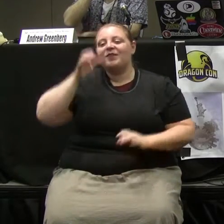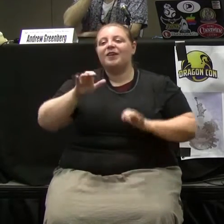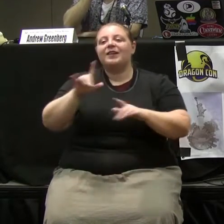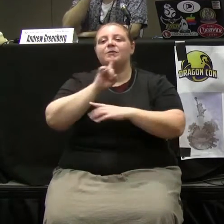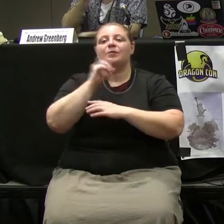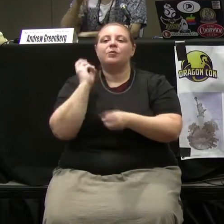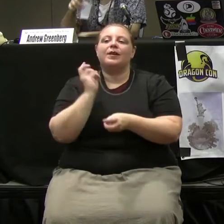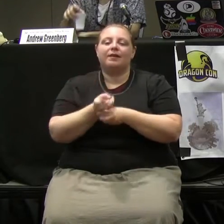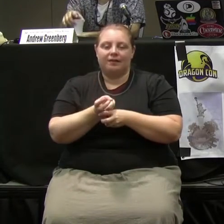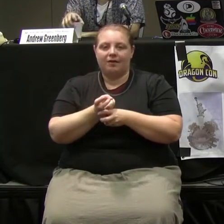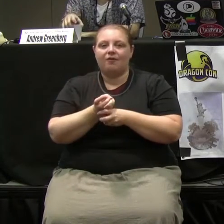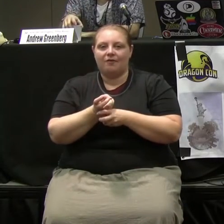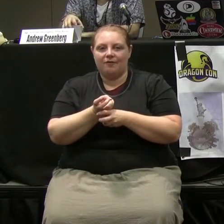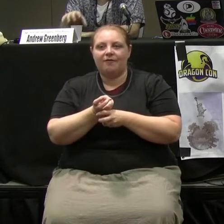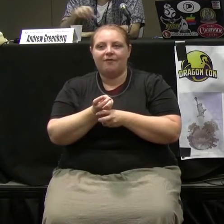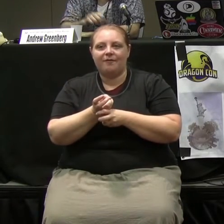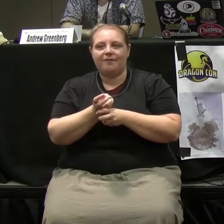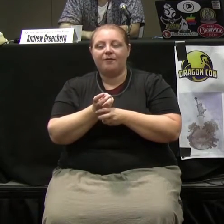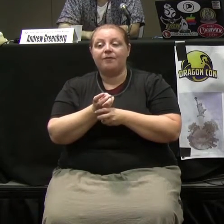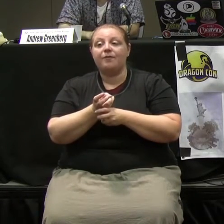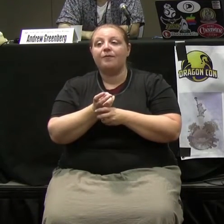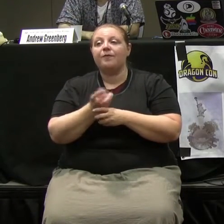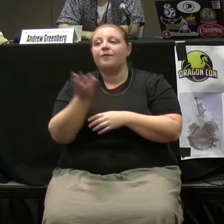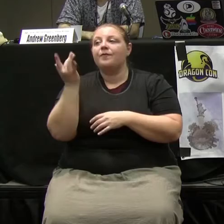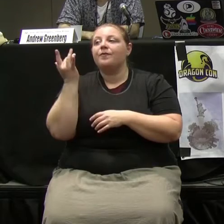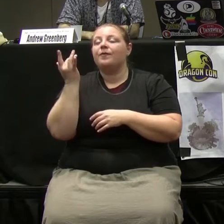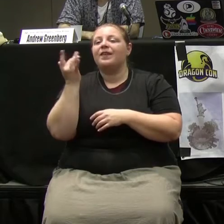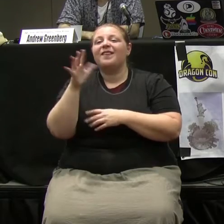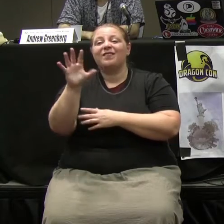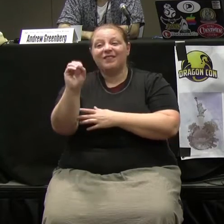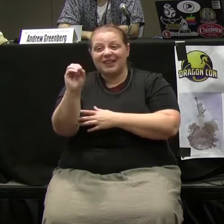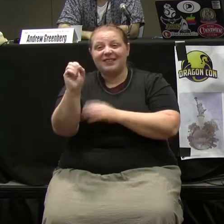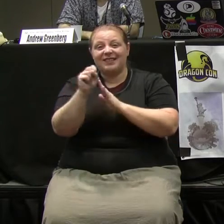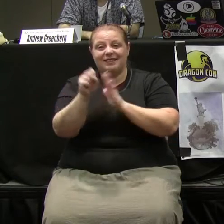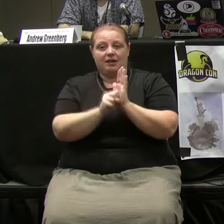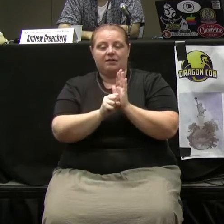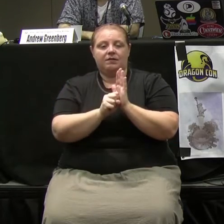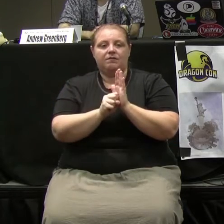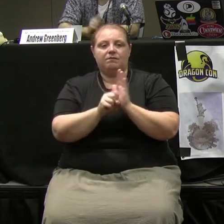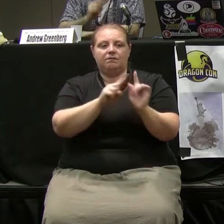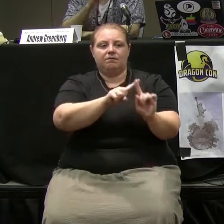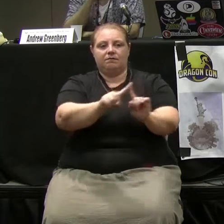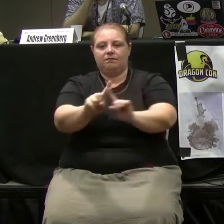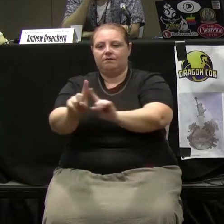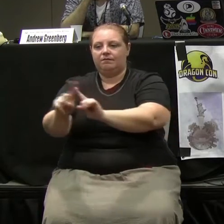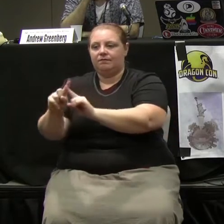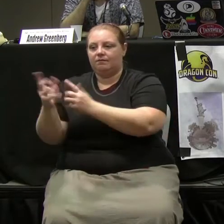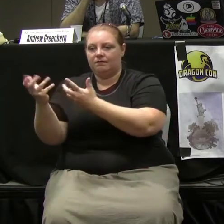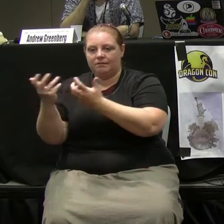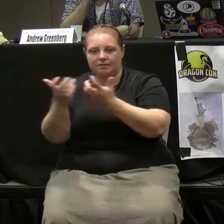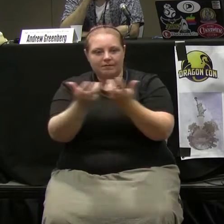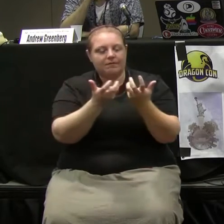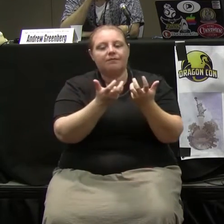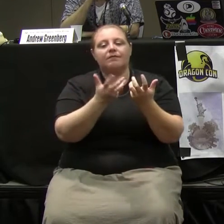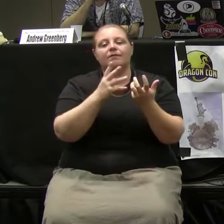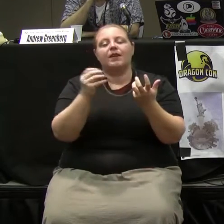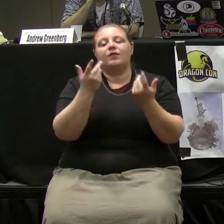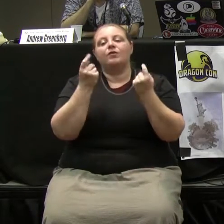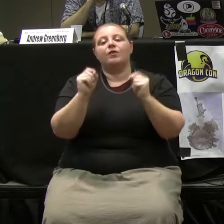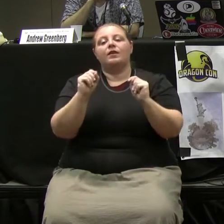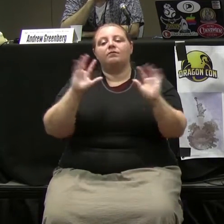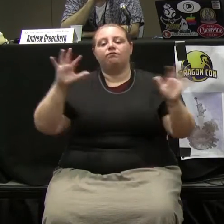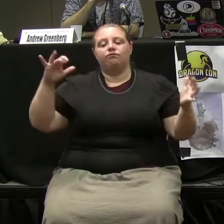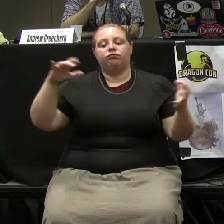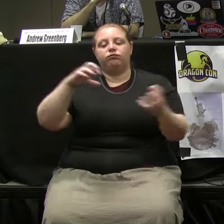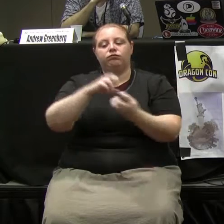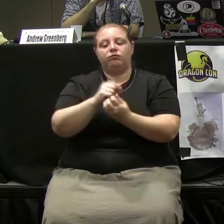really difficult, mostly because you're dealing with 50 states who all have very different interests, and you're trying to get people to come together to